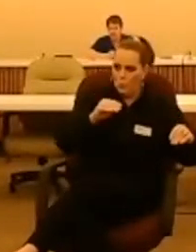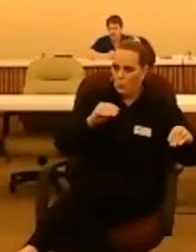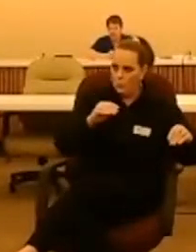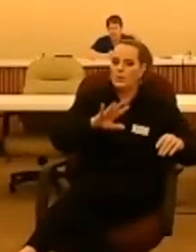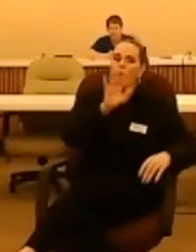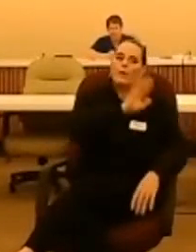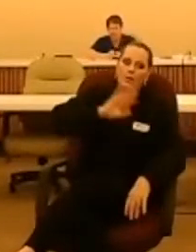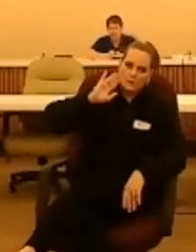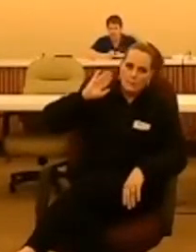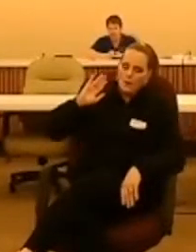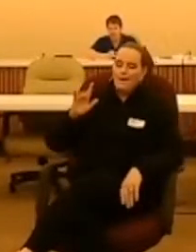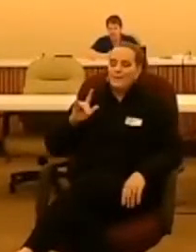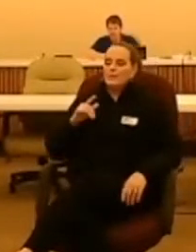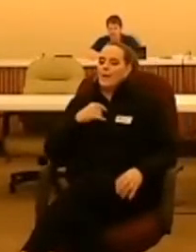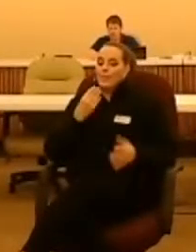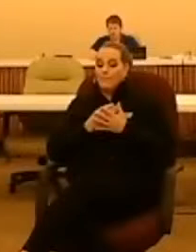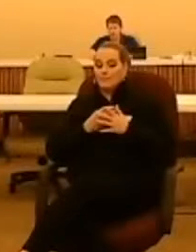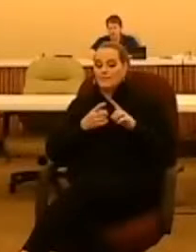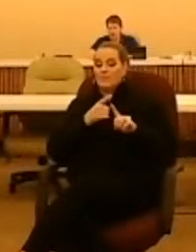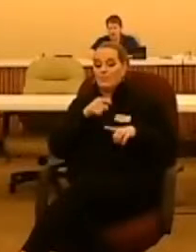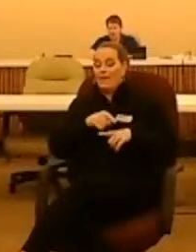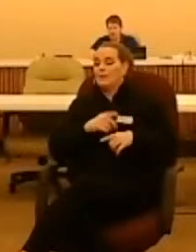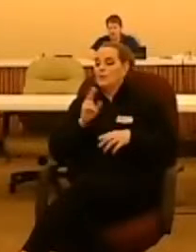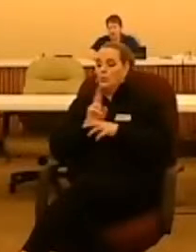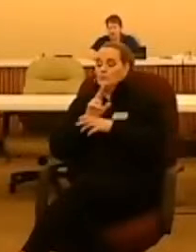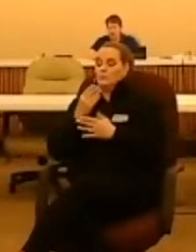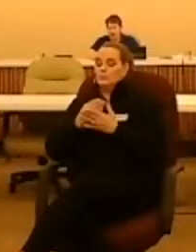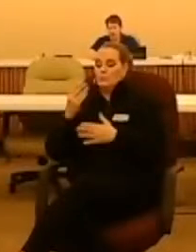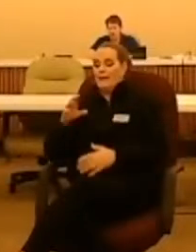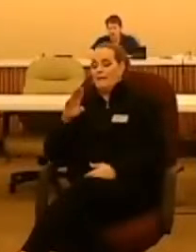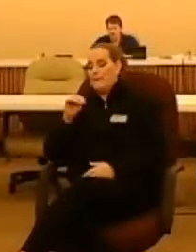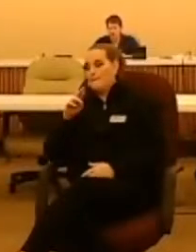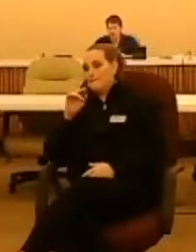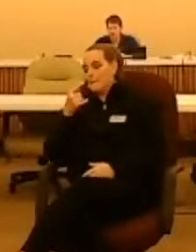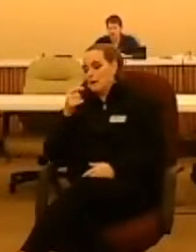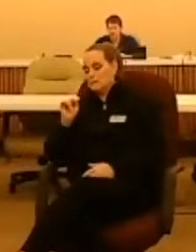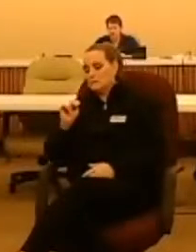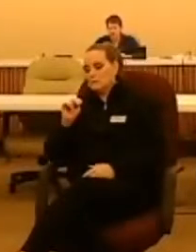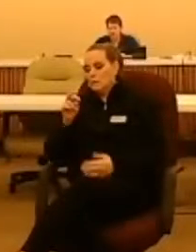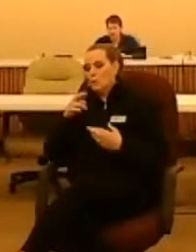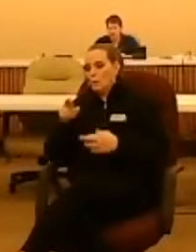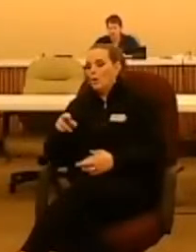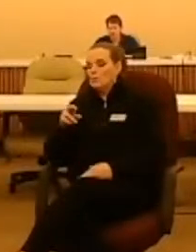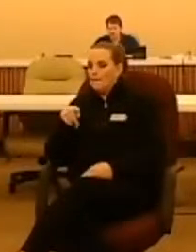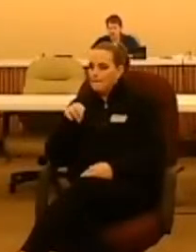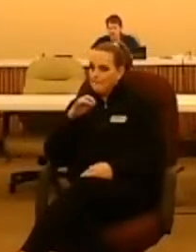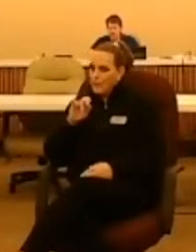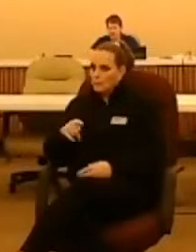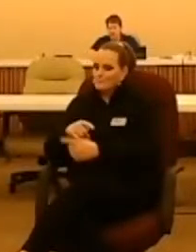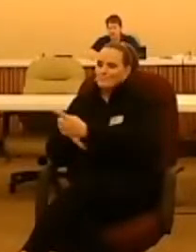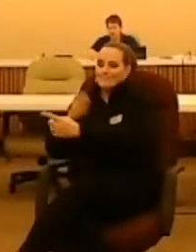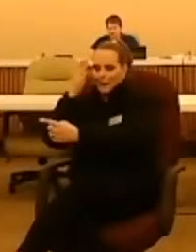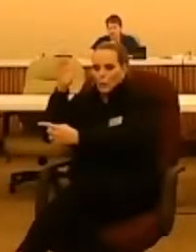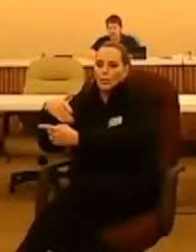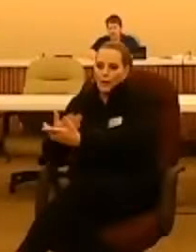And the money from that was used to buy Martin Road Park. I know that, and